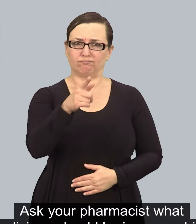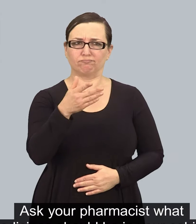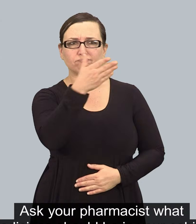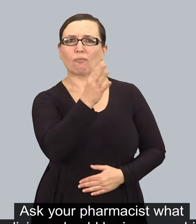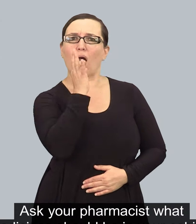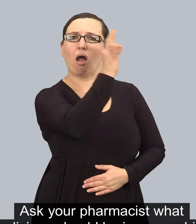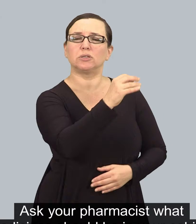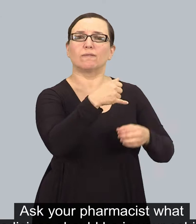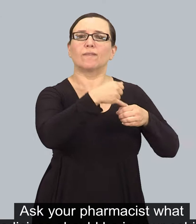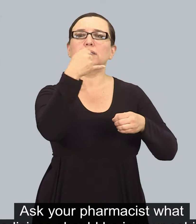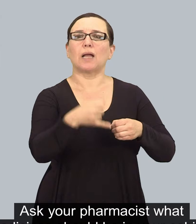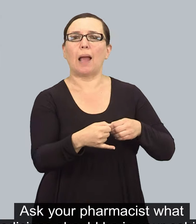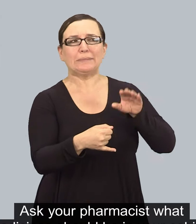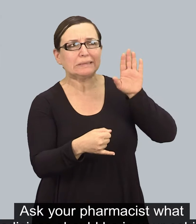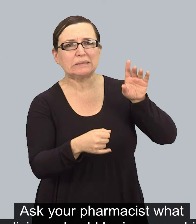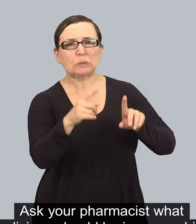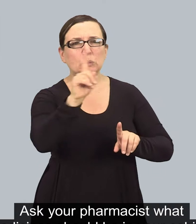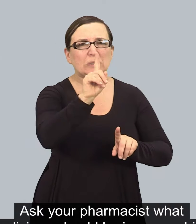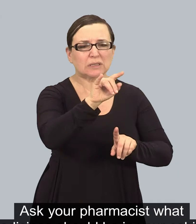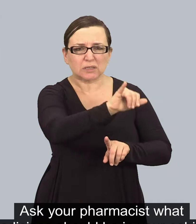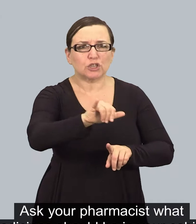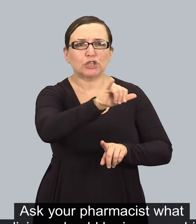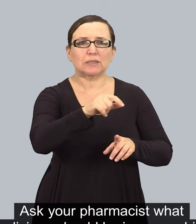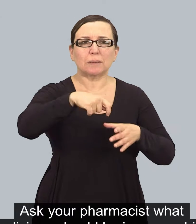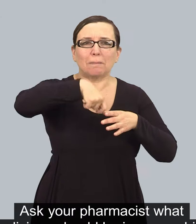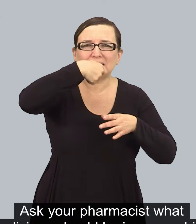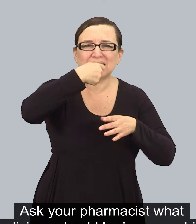Ask your pharmacist what medicines should be in your cabinet.